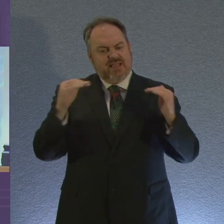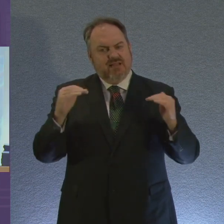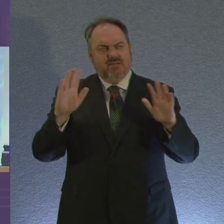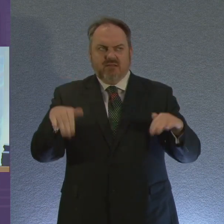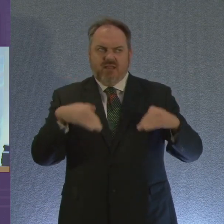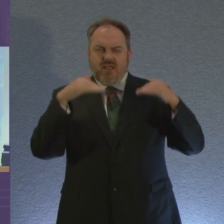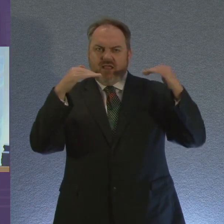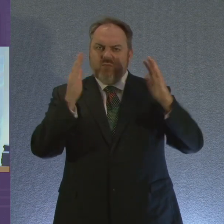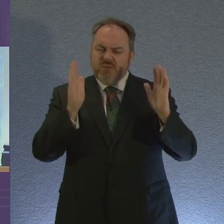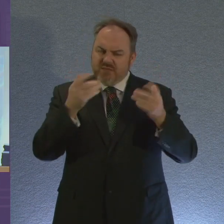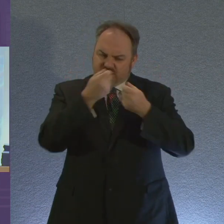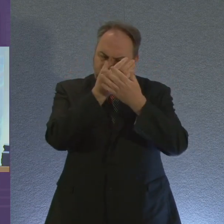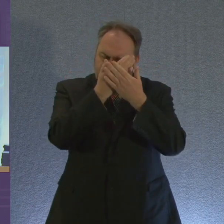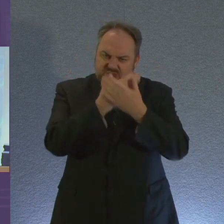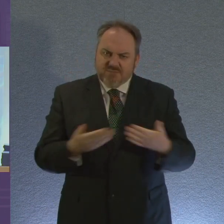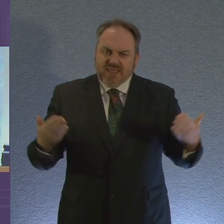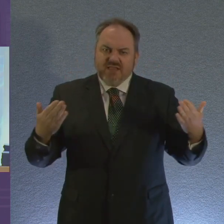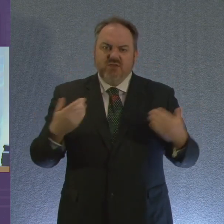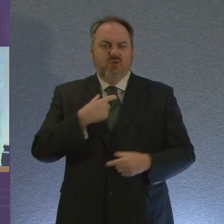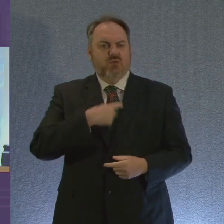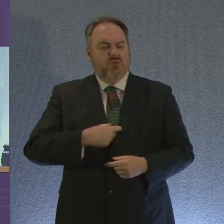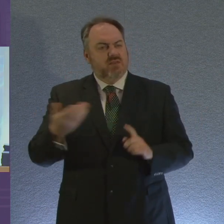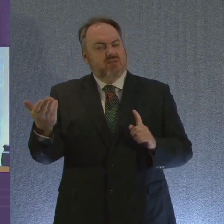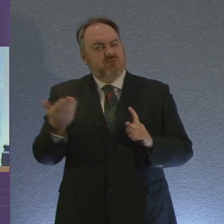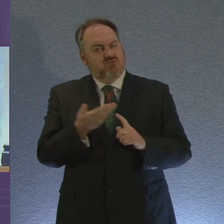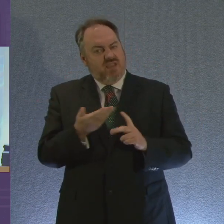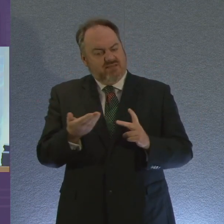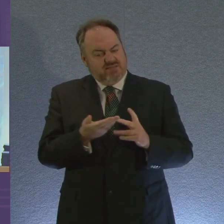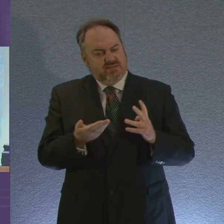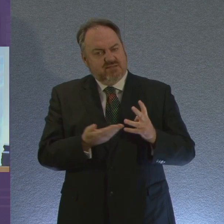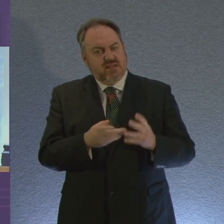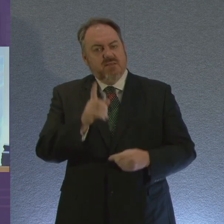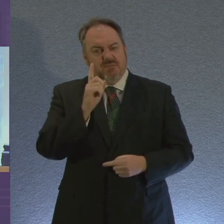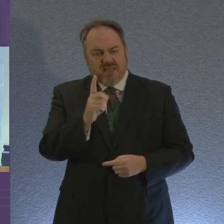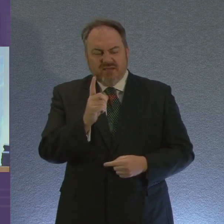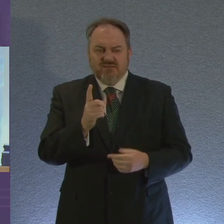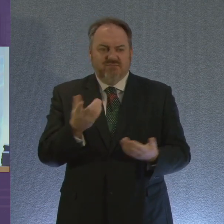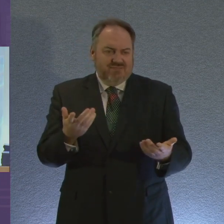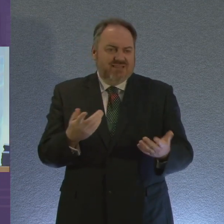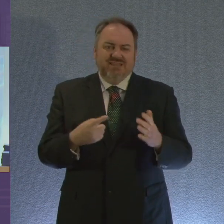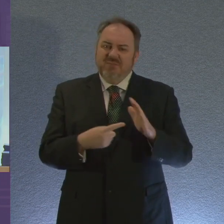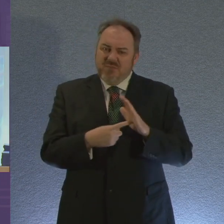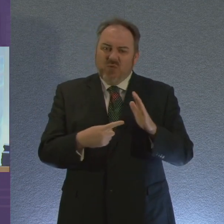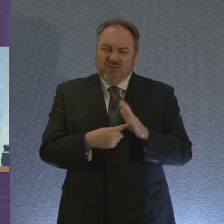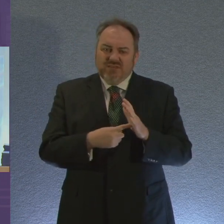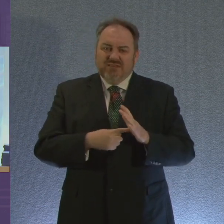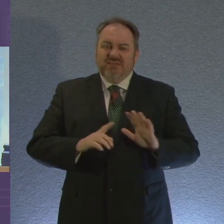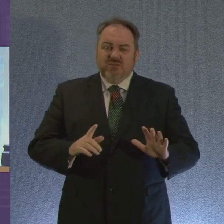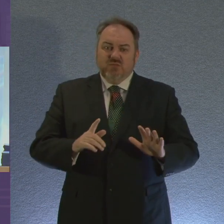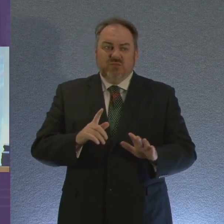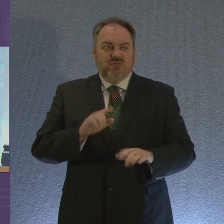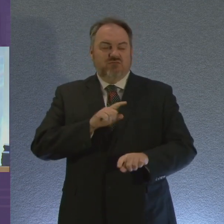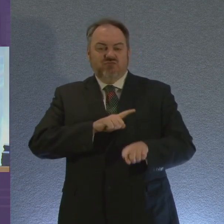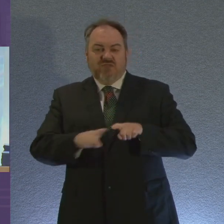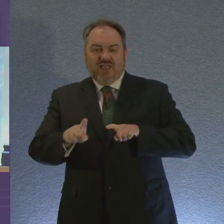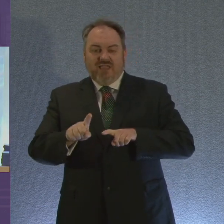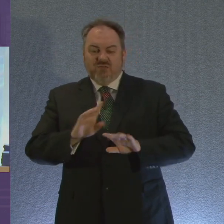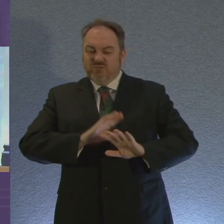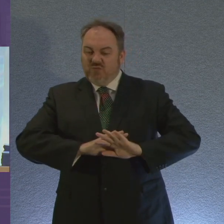importantly, hard-won human rights protections are both most vital and most at risk at times of emergency and